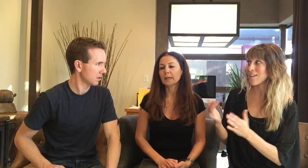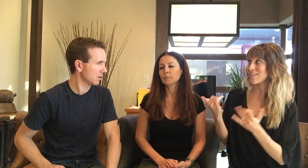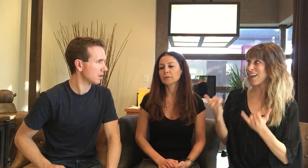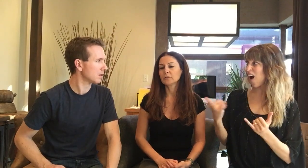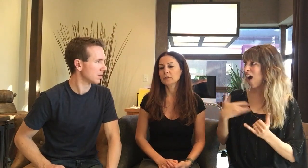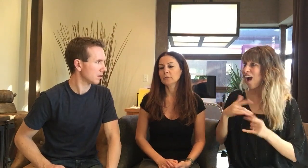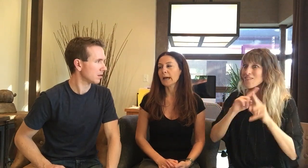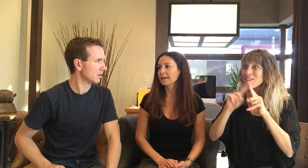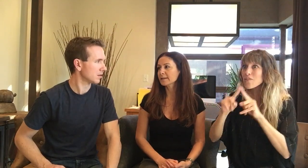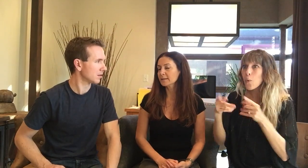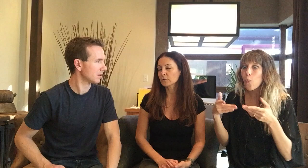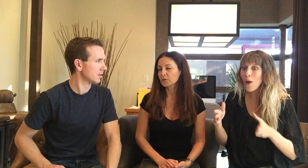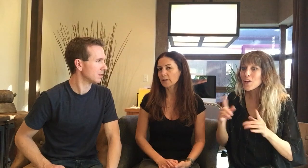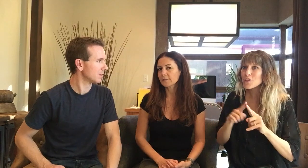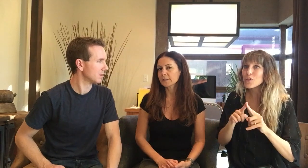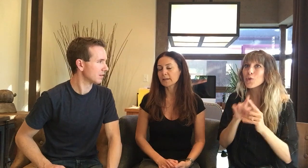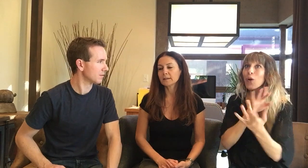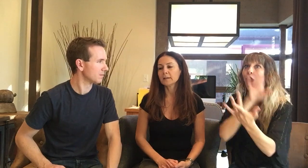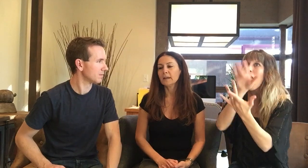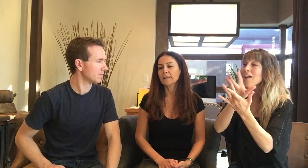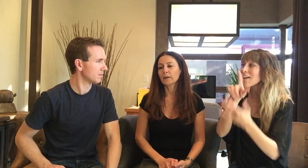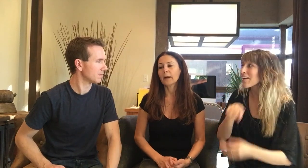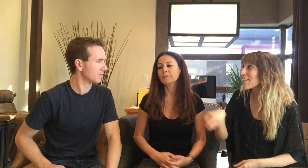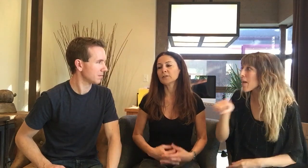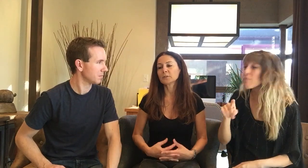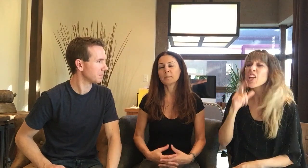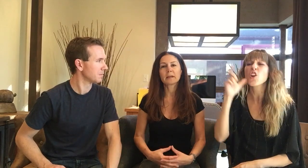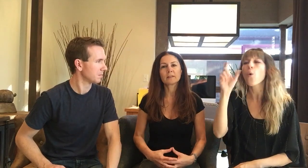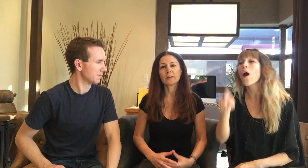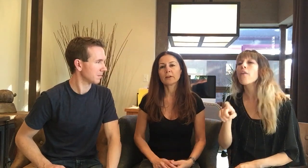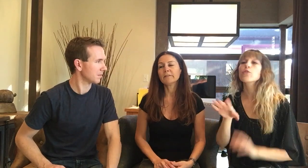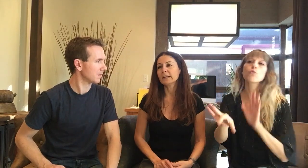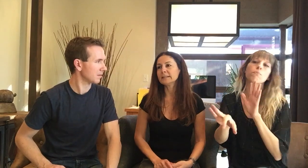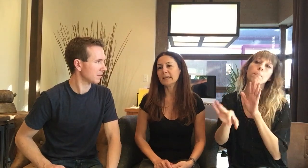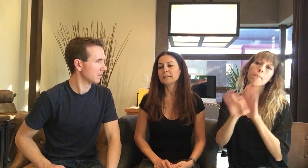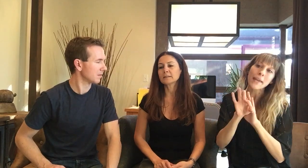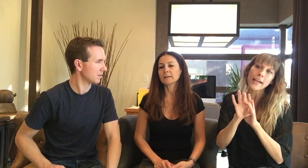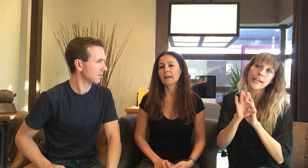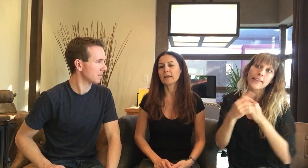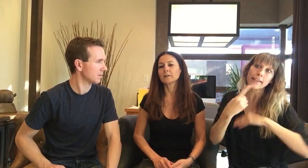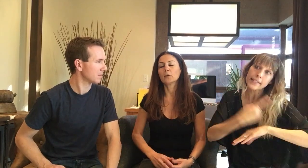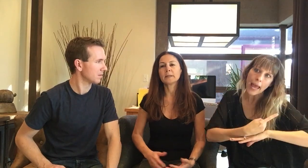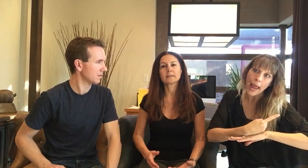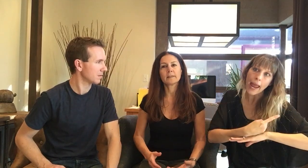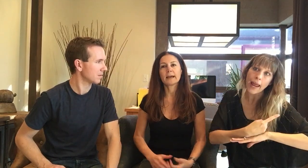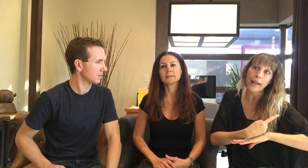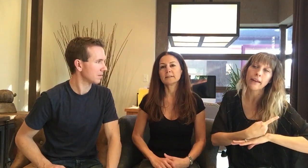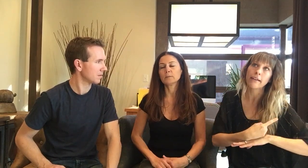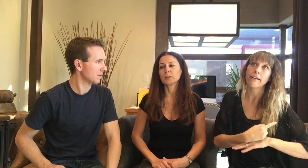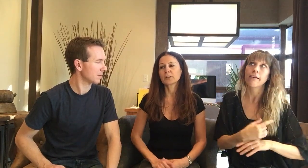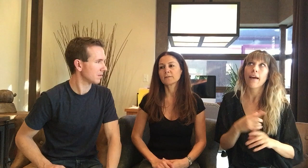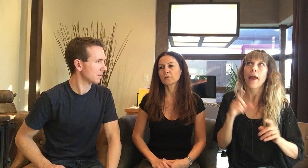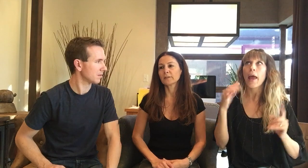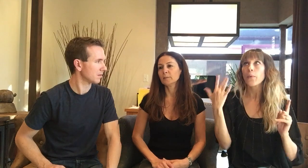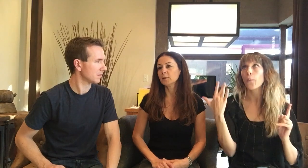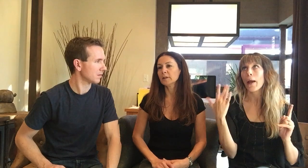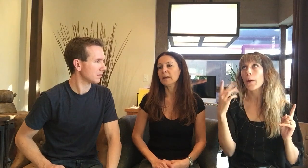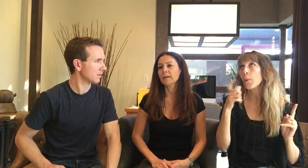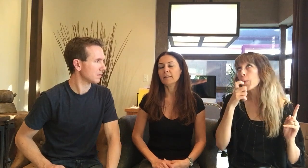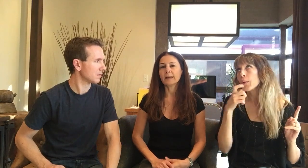able to access those chefs. They don't have to just pick their event date and go based on that to see what chefs are available that